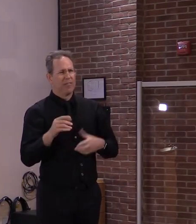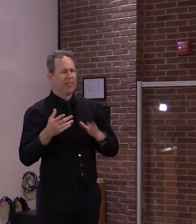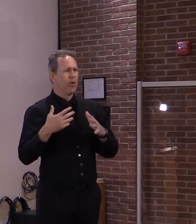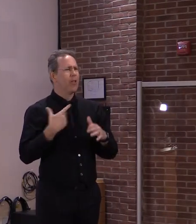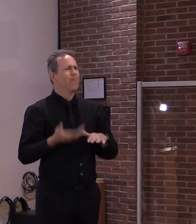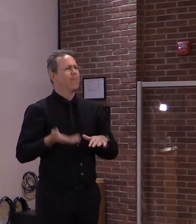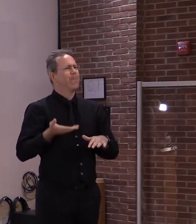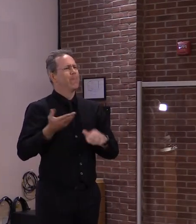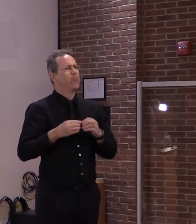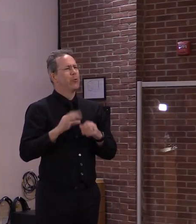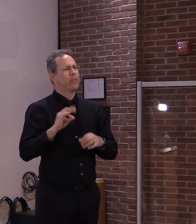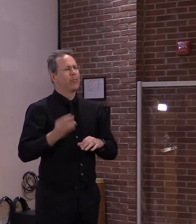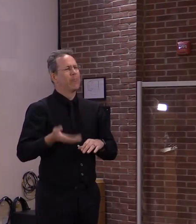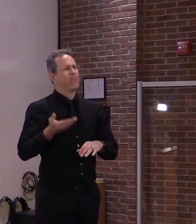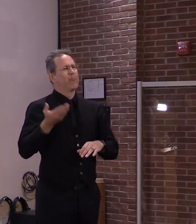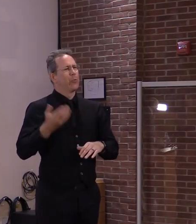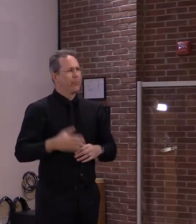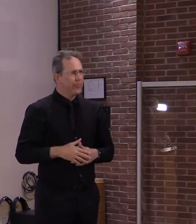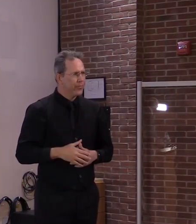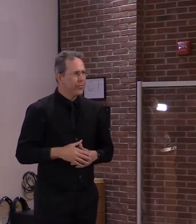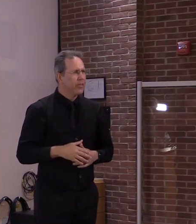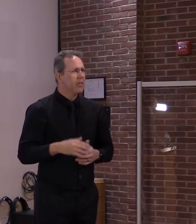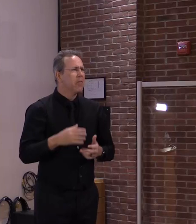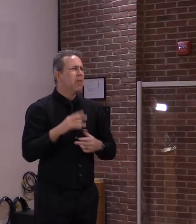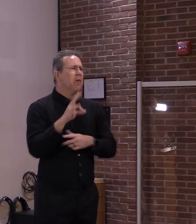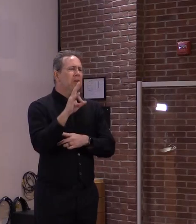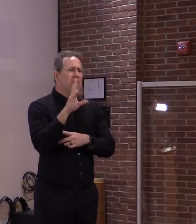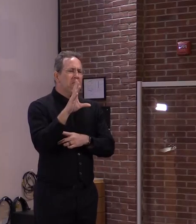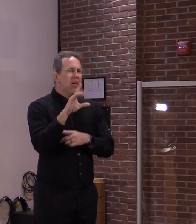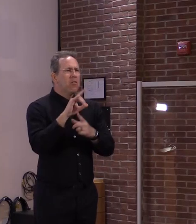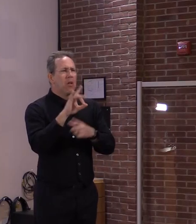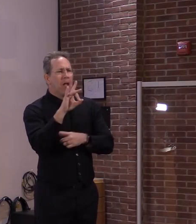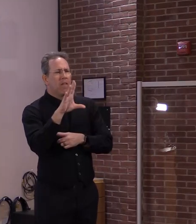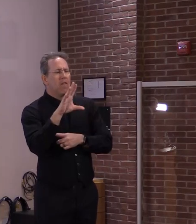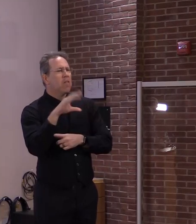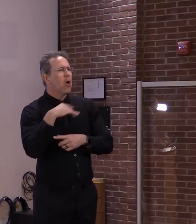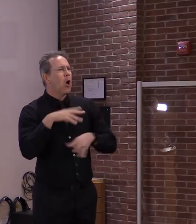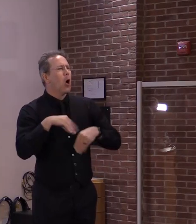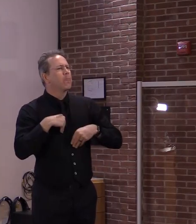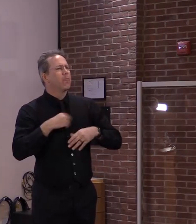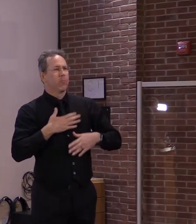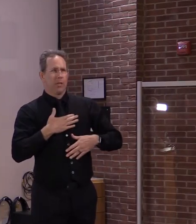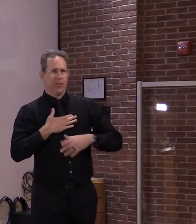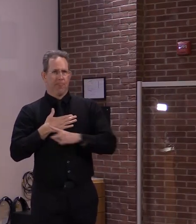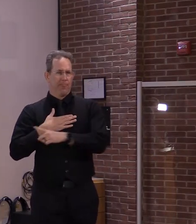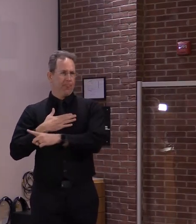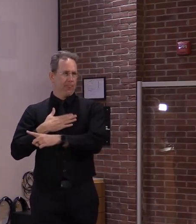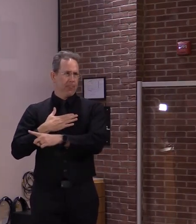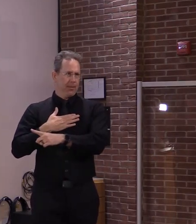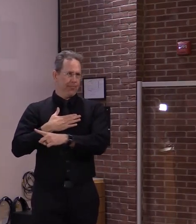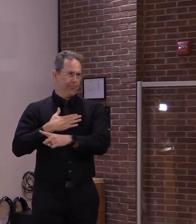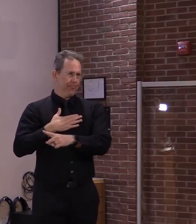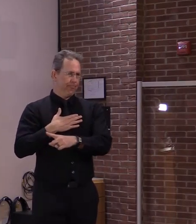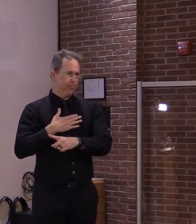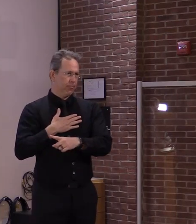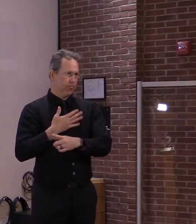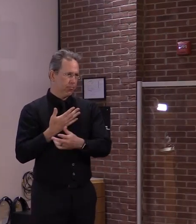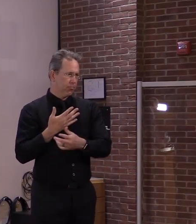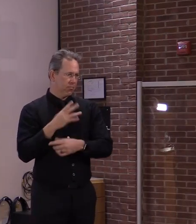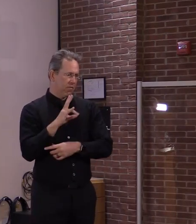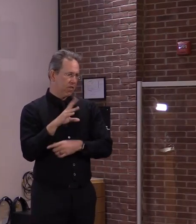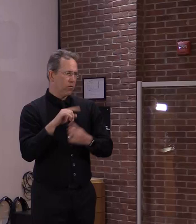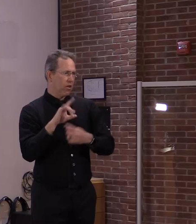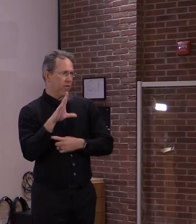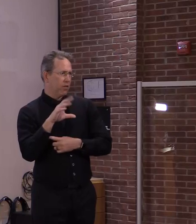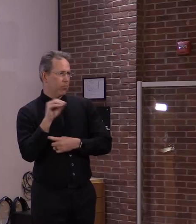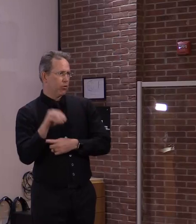So 75 to 85 is where I kind of settled in, but I'm hopeful 70% would be great so